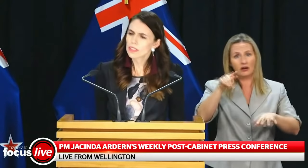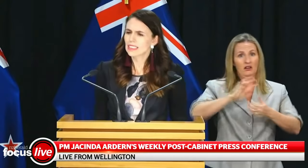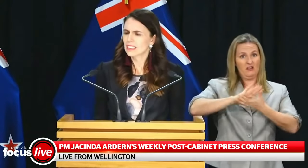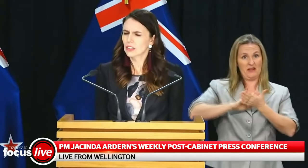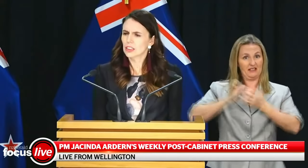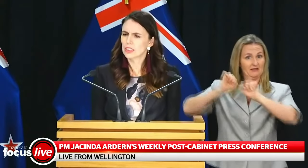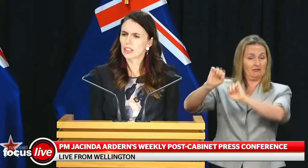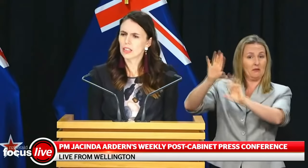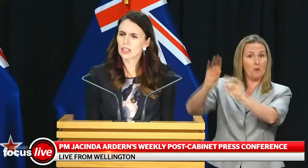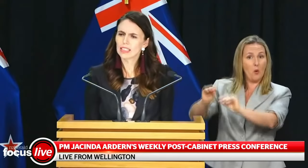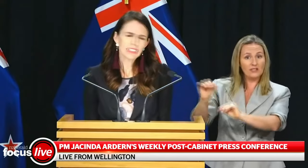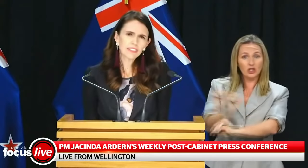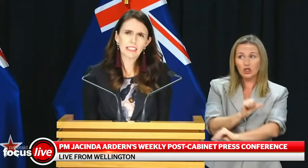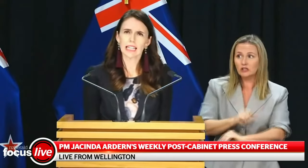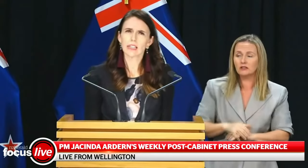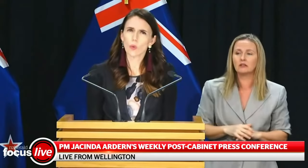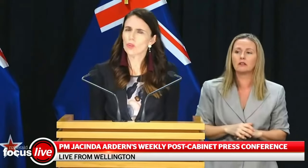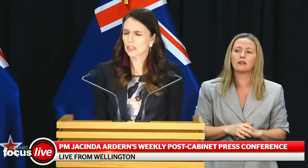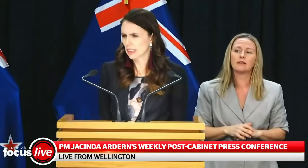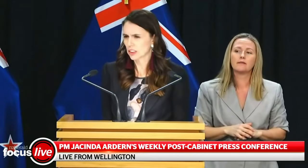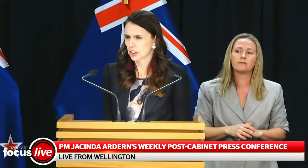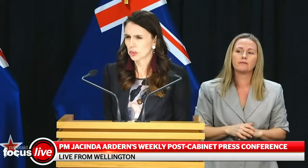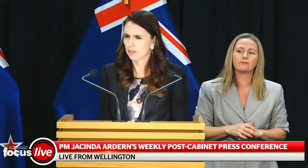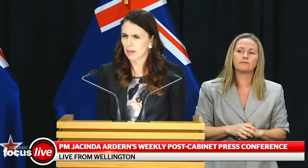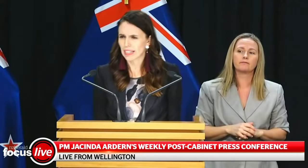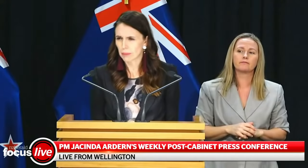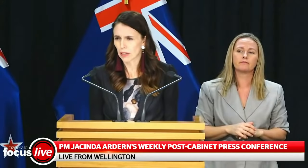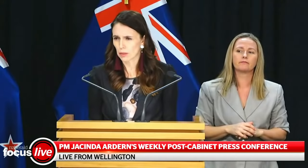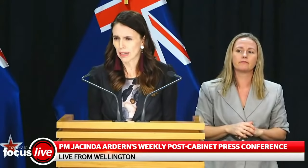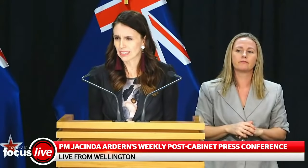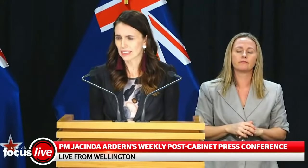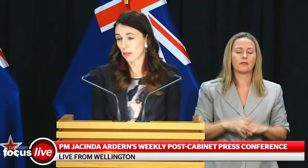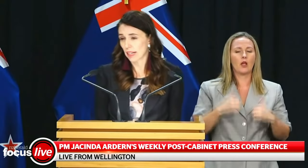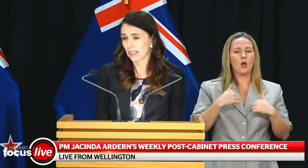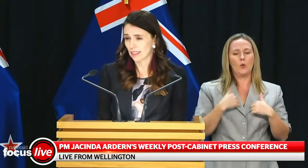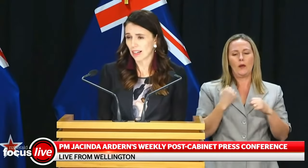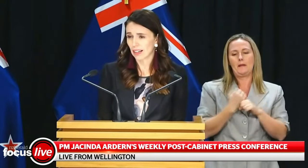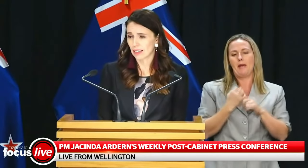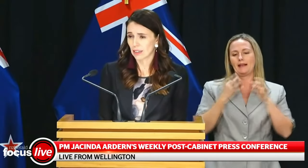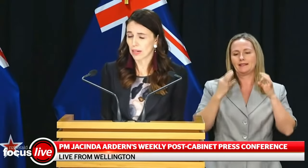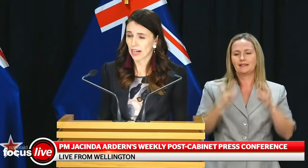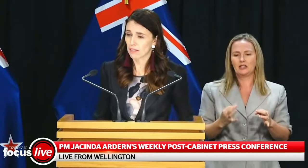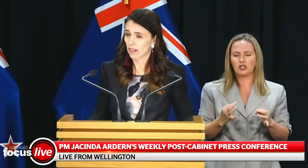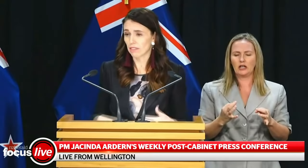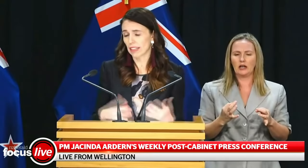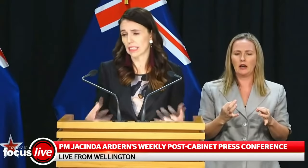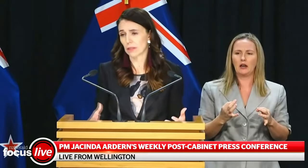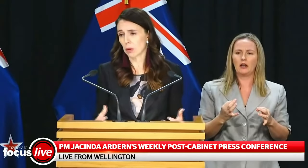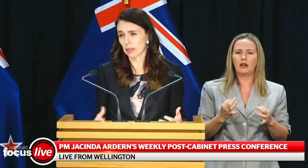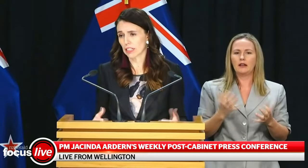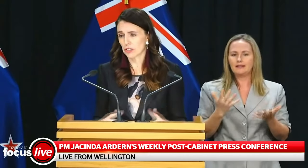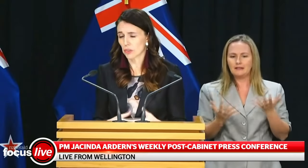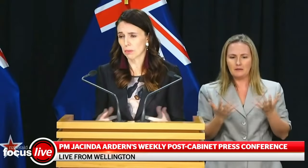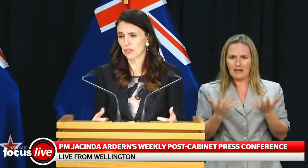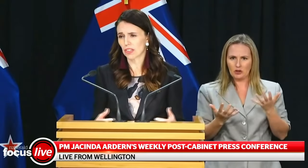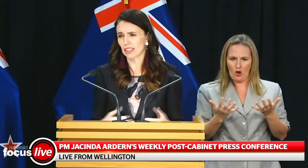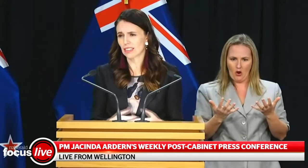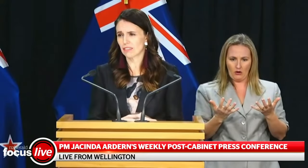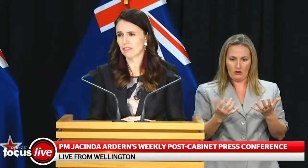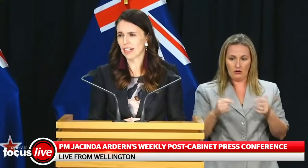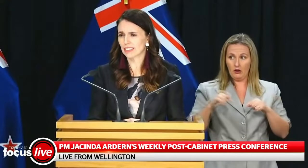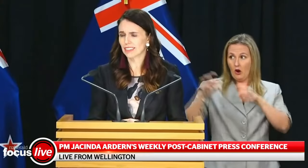all of the decisions. I think it's fair to say that all of the decisions we've made have been on the basis that we have unvaccinated populations on